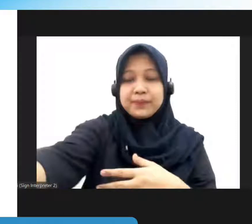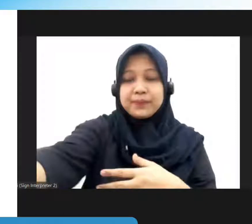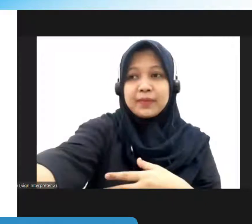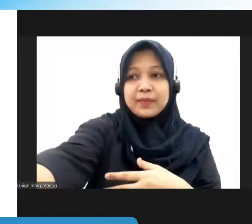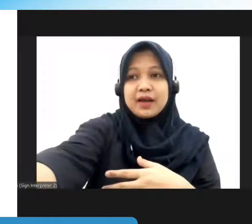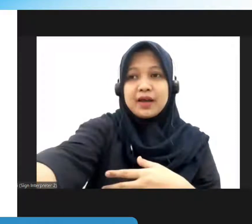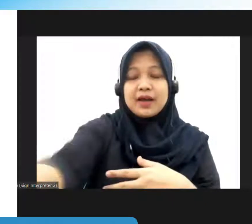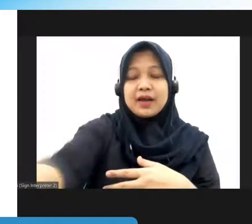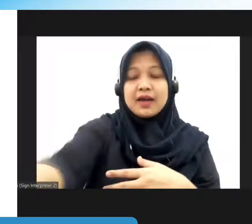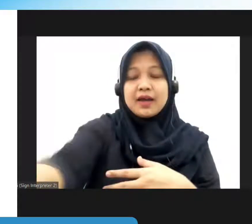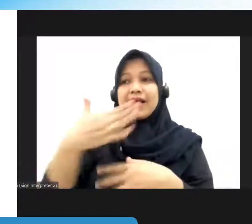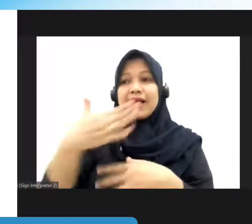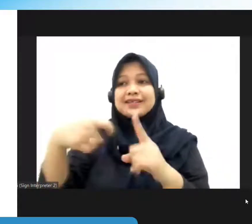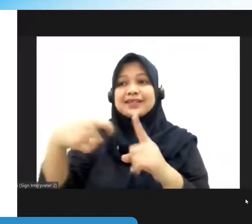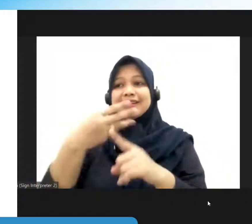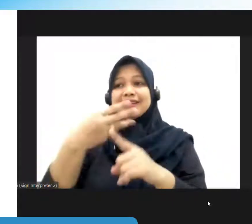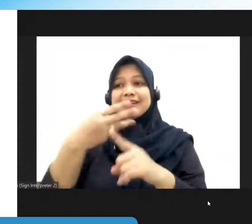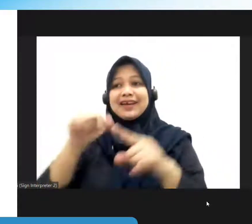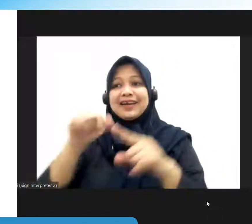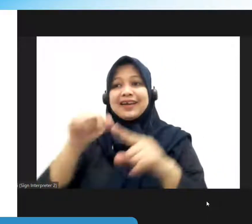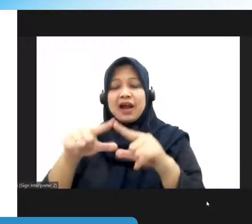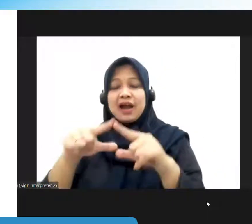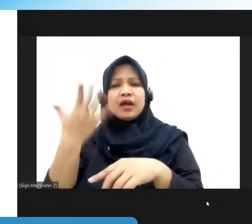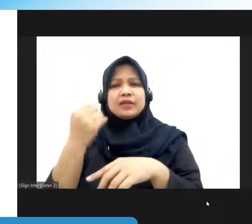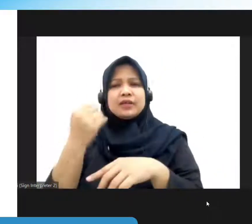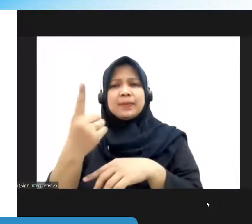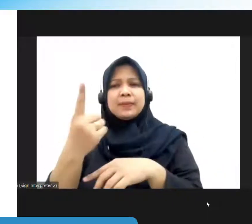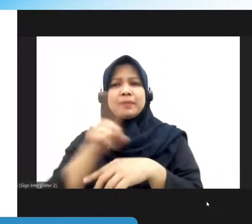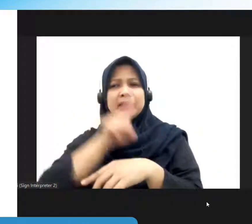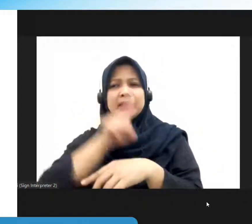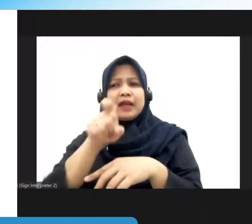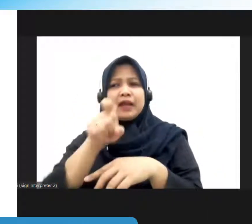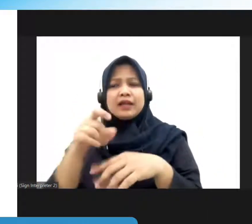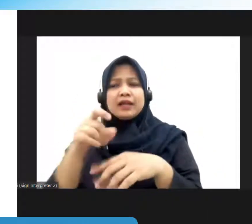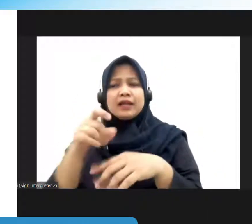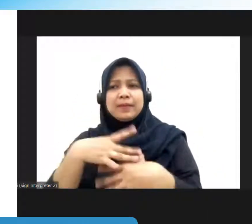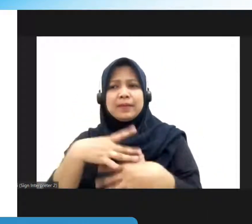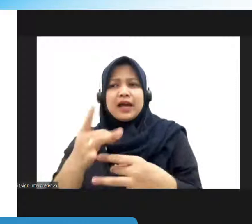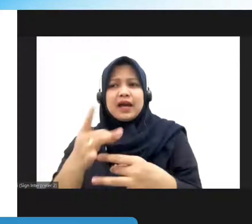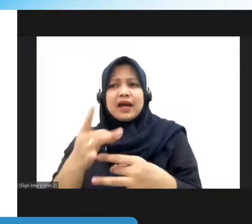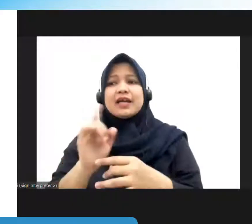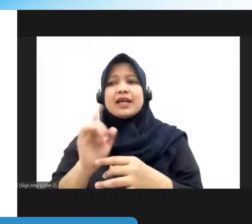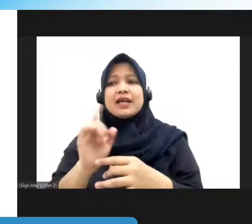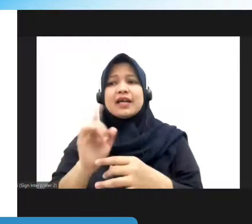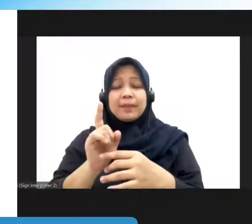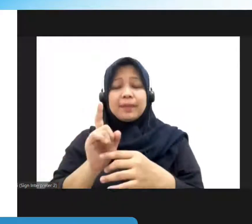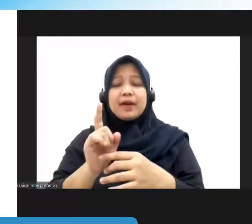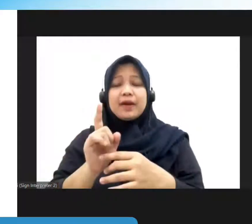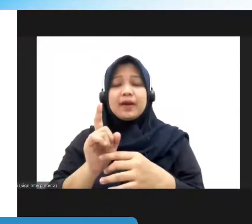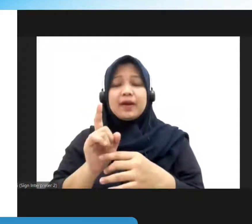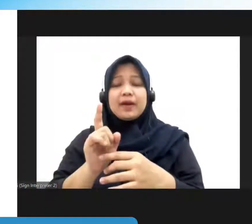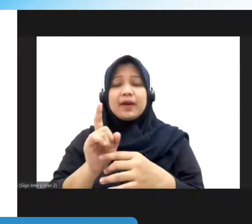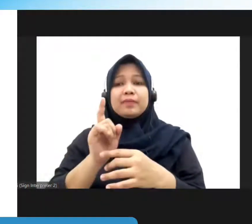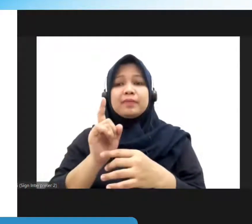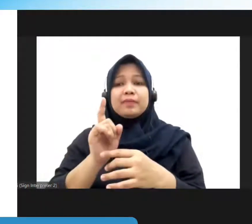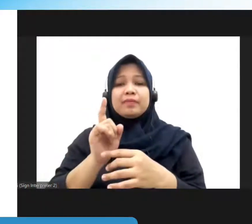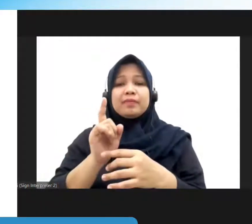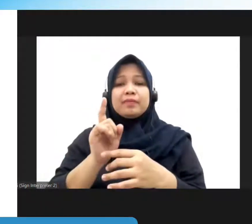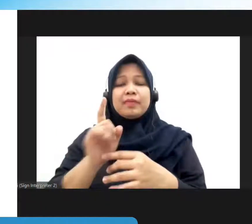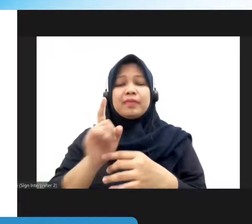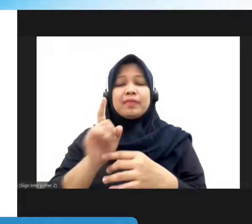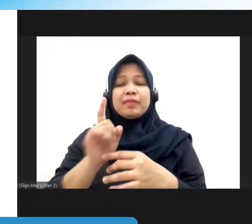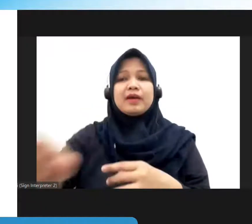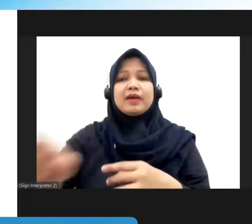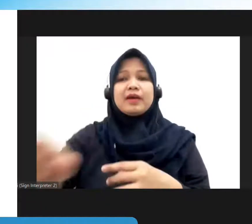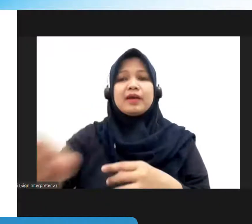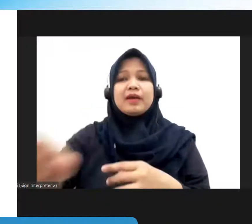it's a interesting question because I think what we have seen because of COVID is that our